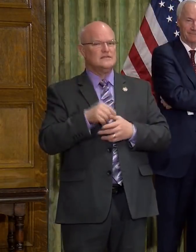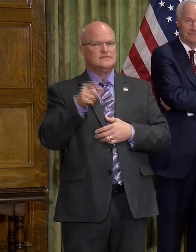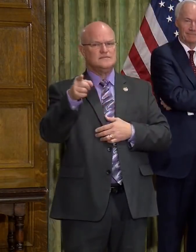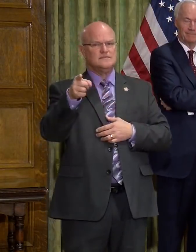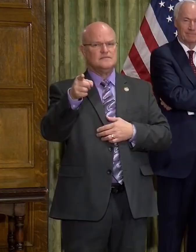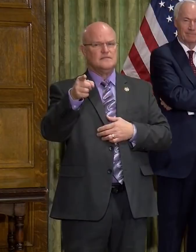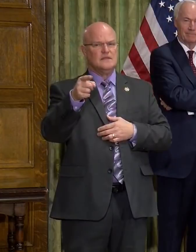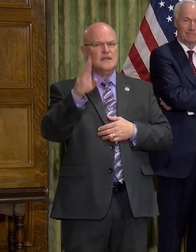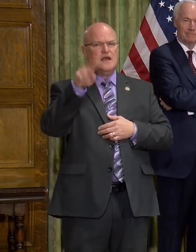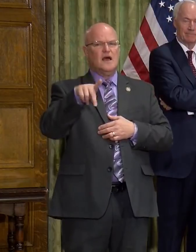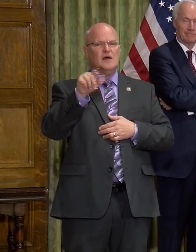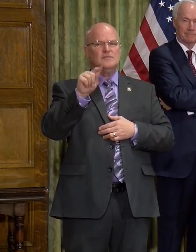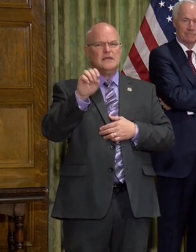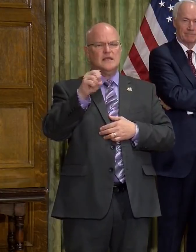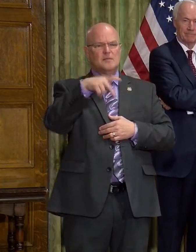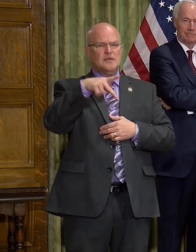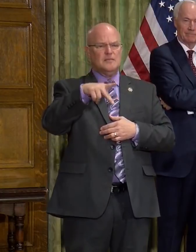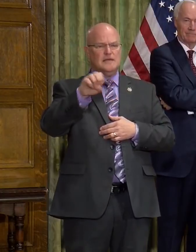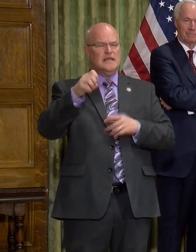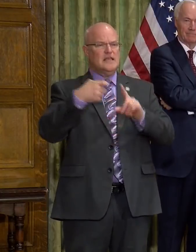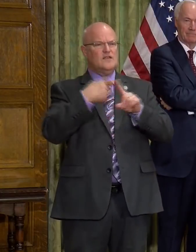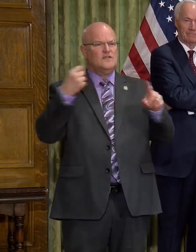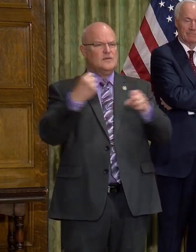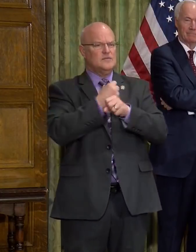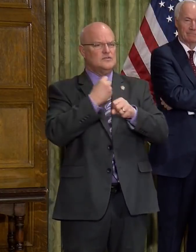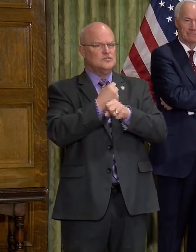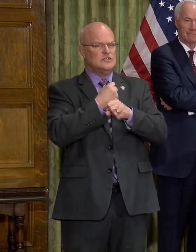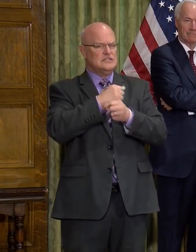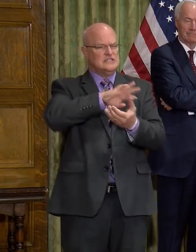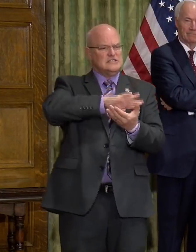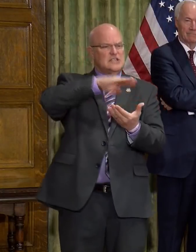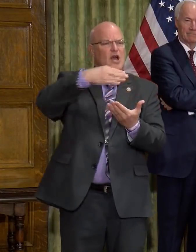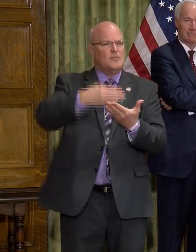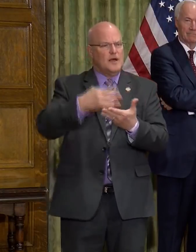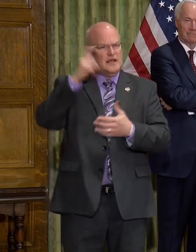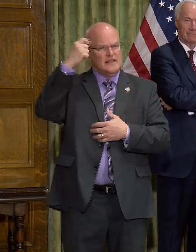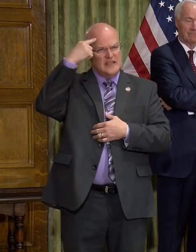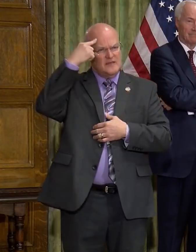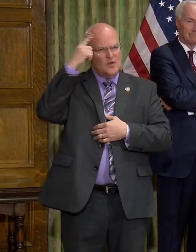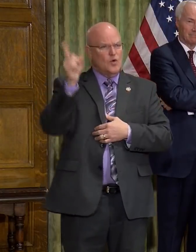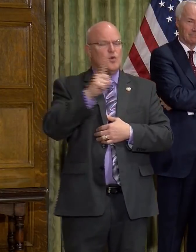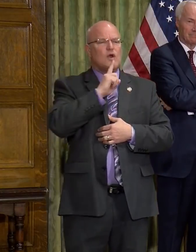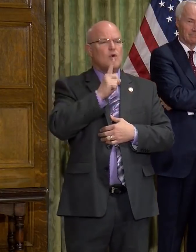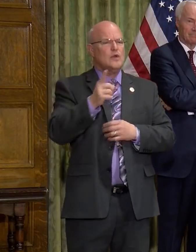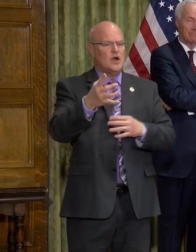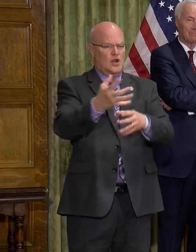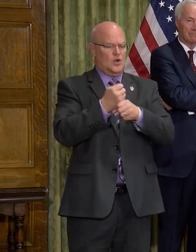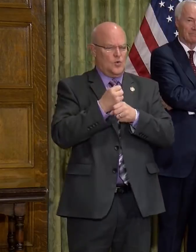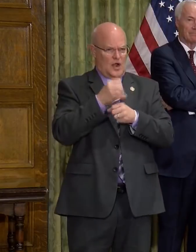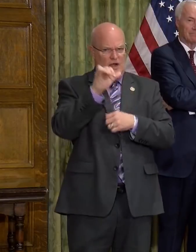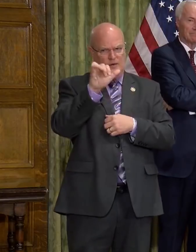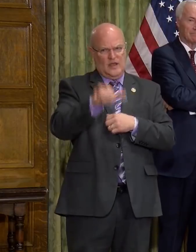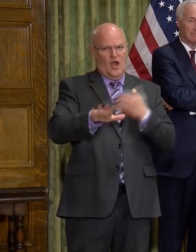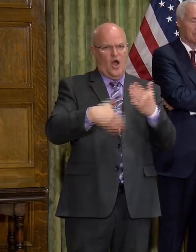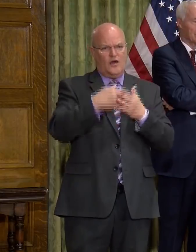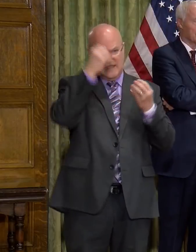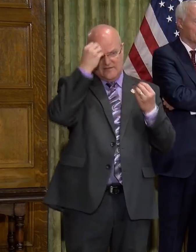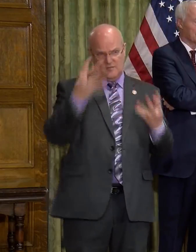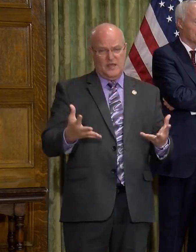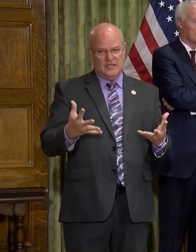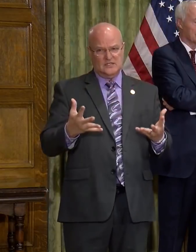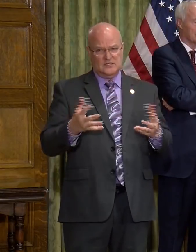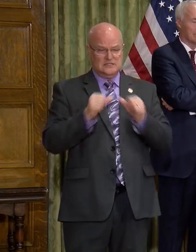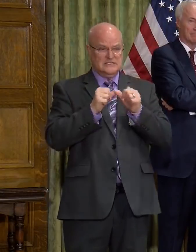an update on the PPE from the strategic stockpile and the reagent? Where are we on acquiring all of this